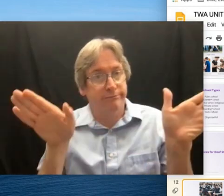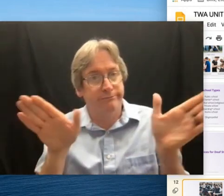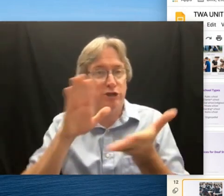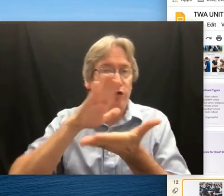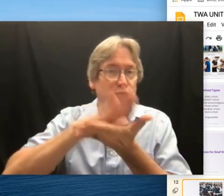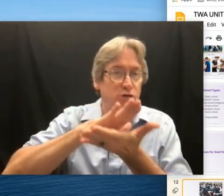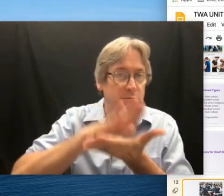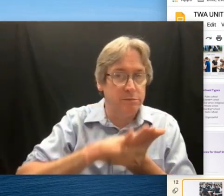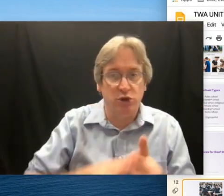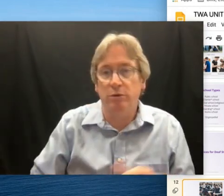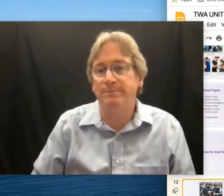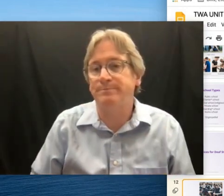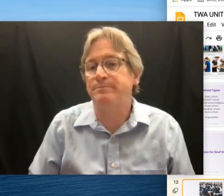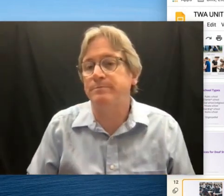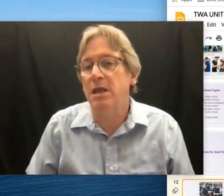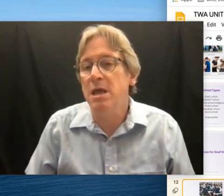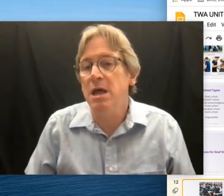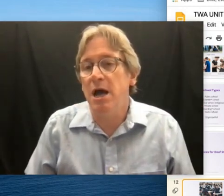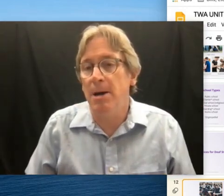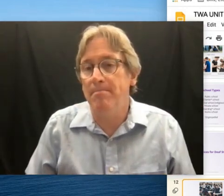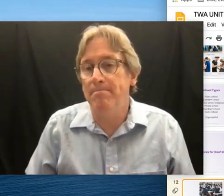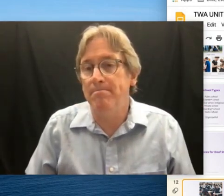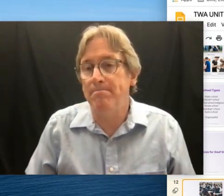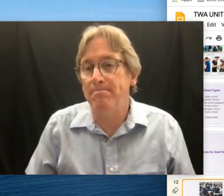or general school.